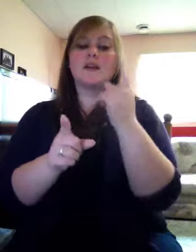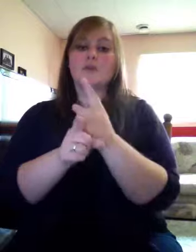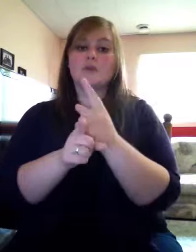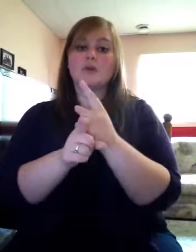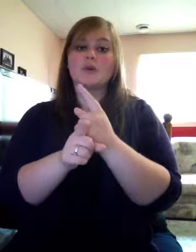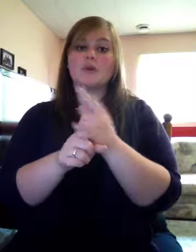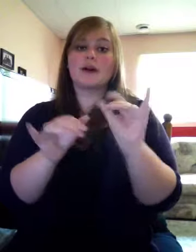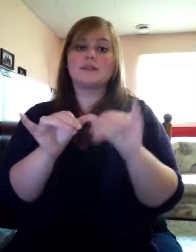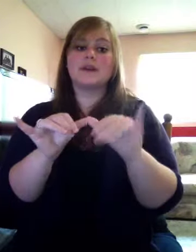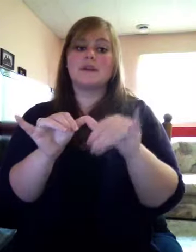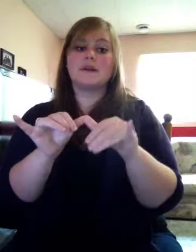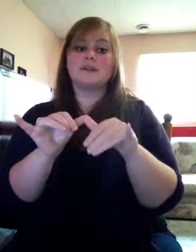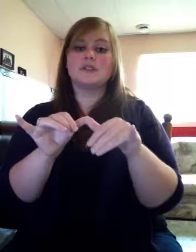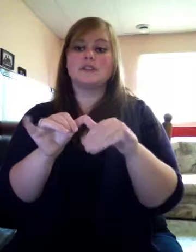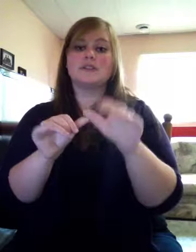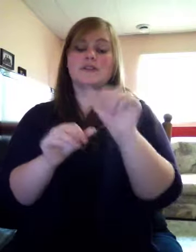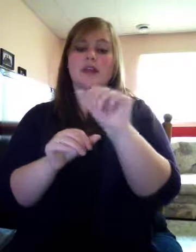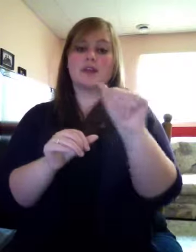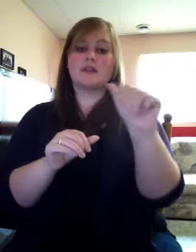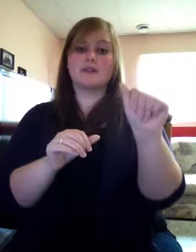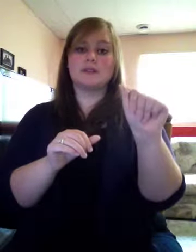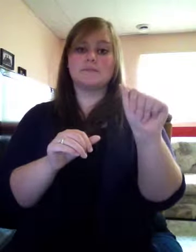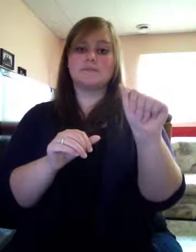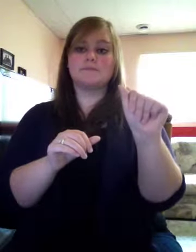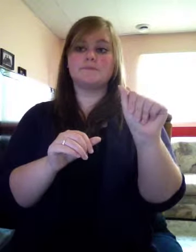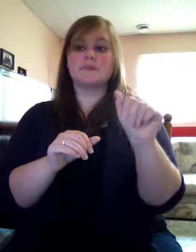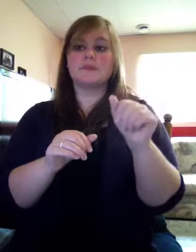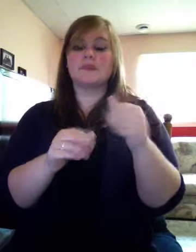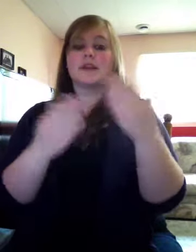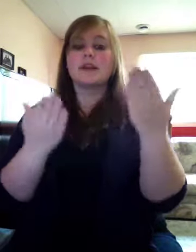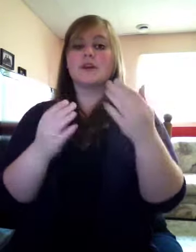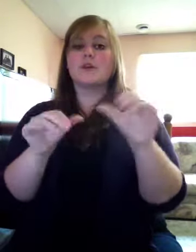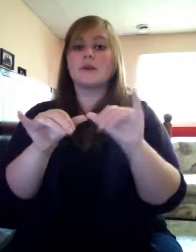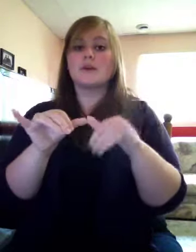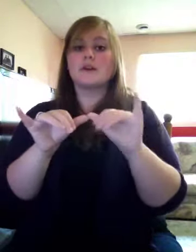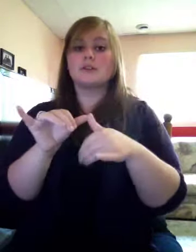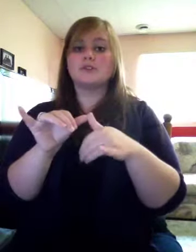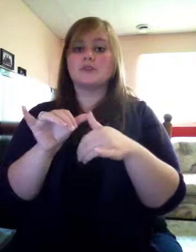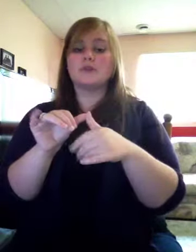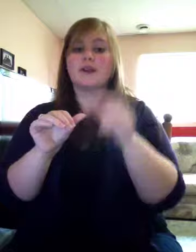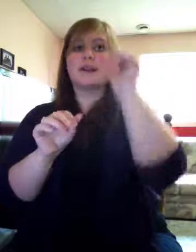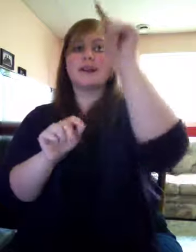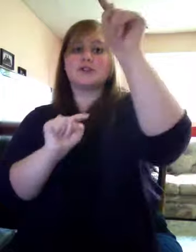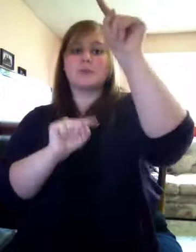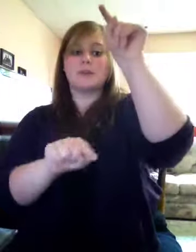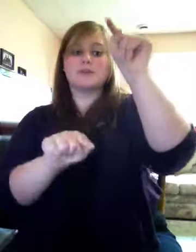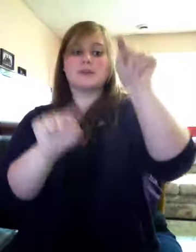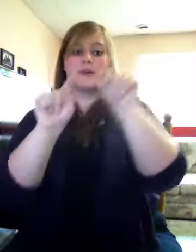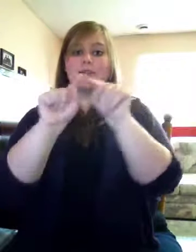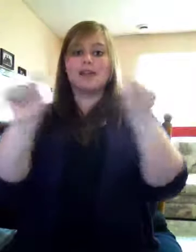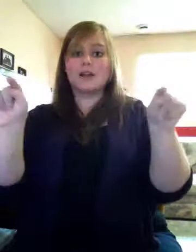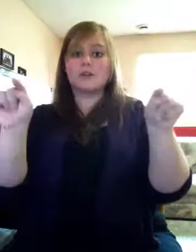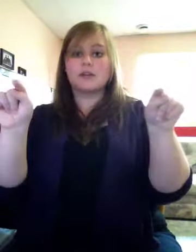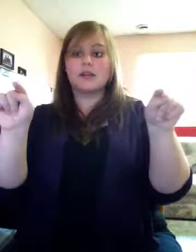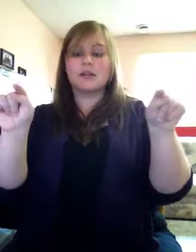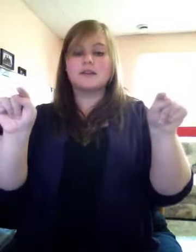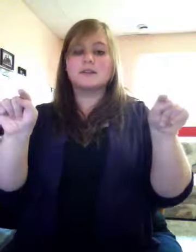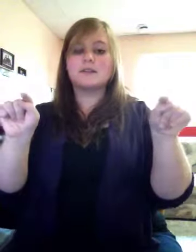abdominal aortic aneurysm, and notice here that we're measuring anterior, posterior, and laterally, including the thrombus that coats the outer walls of